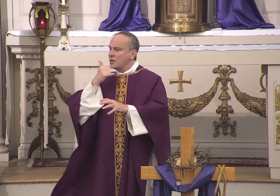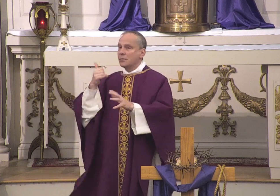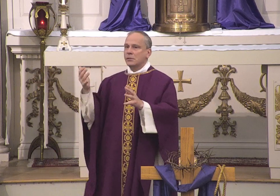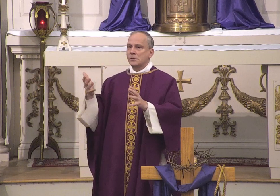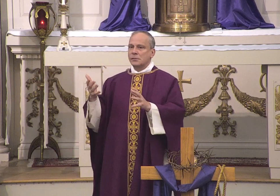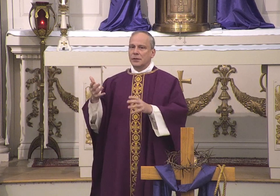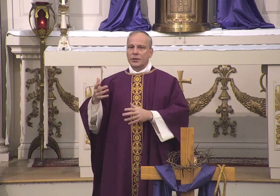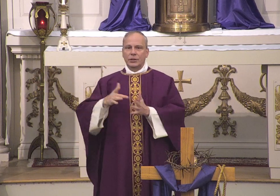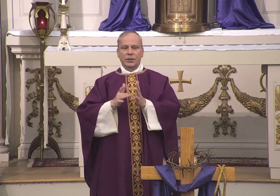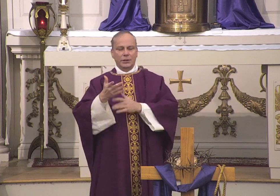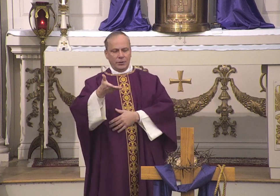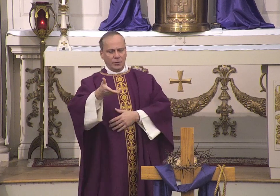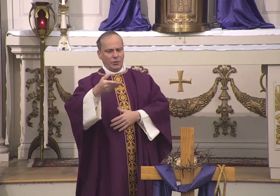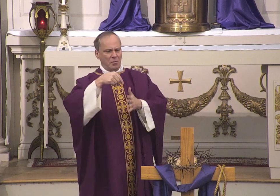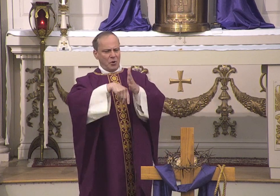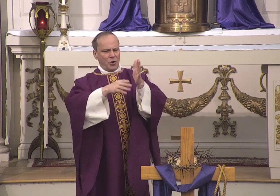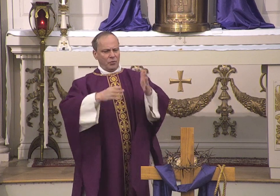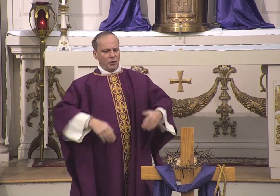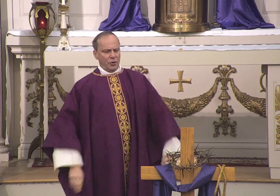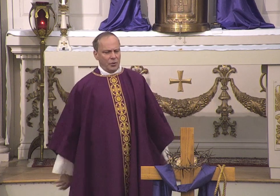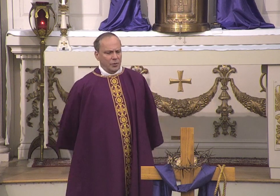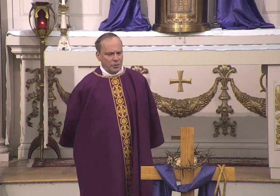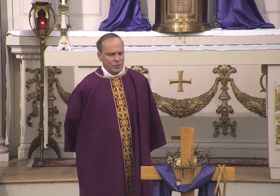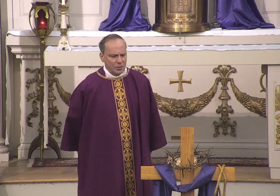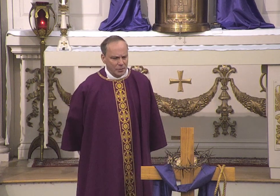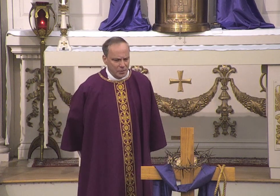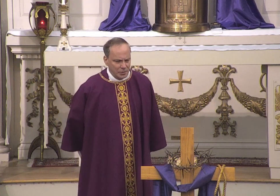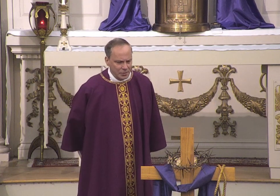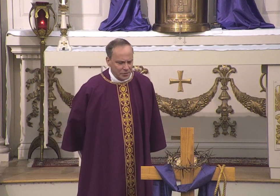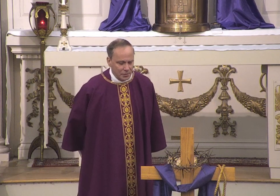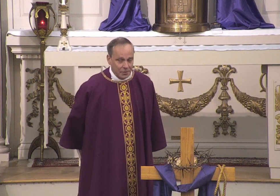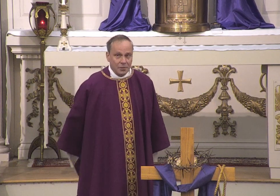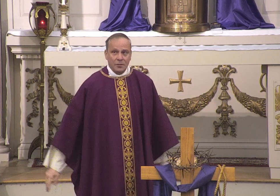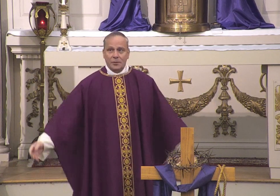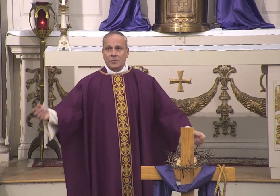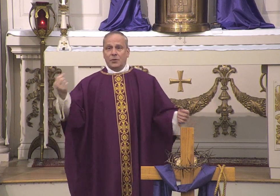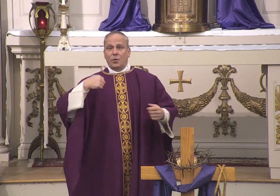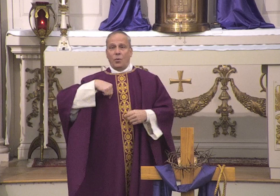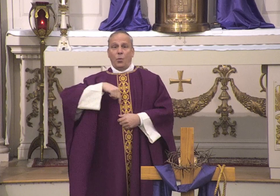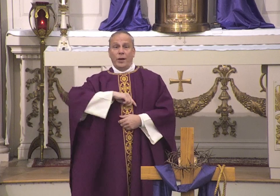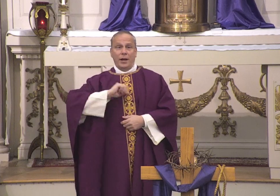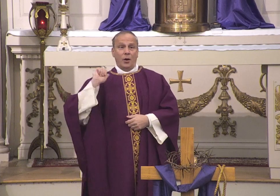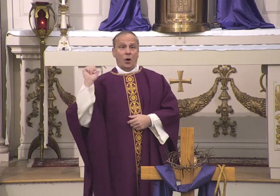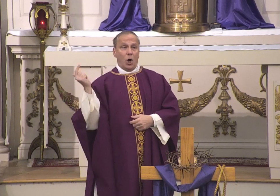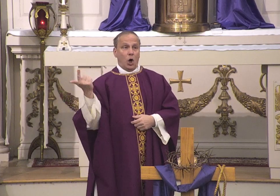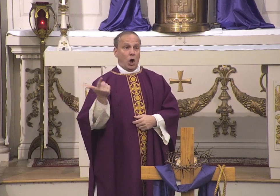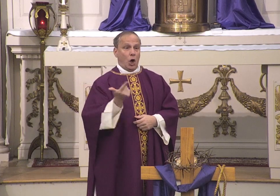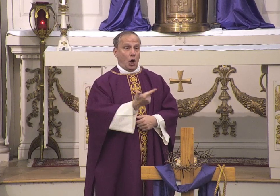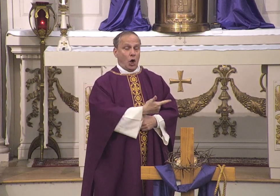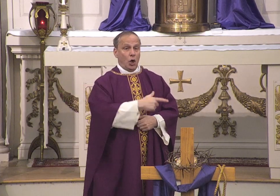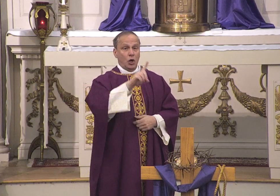what's wrong with you, you fool? Then Jesus is saying you're like a murderer.